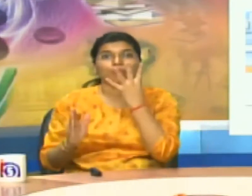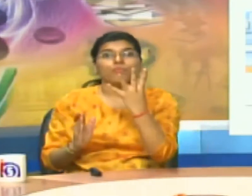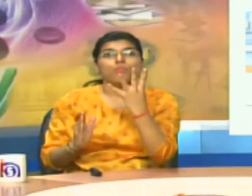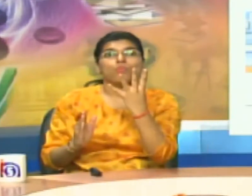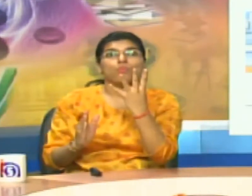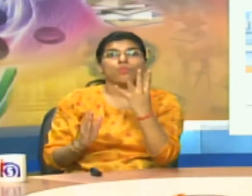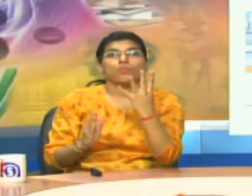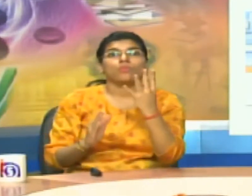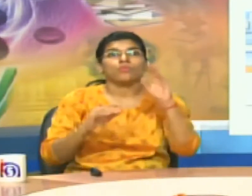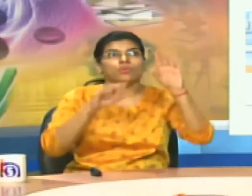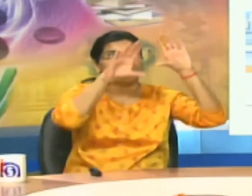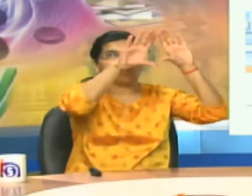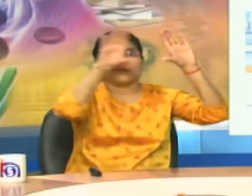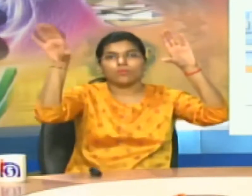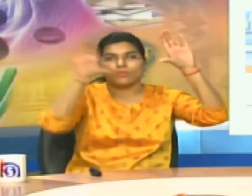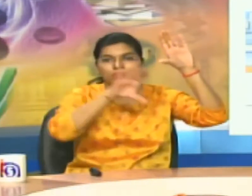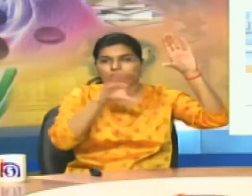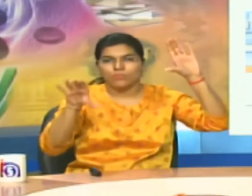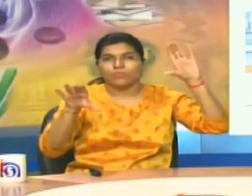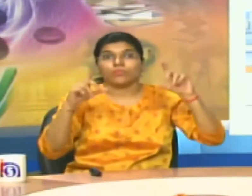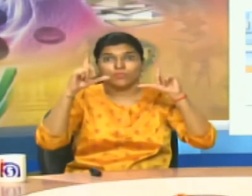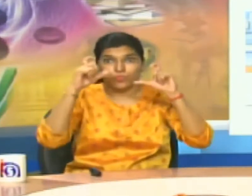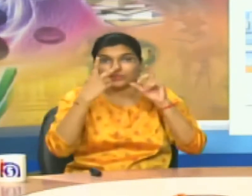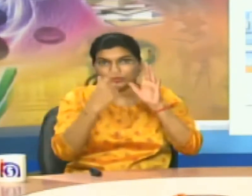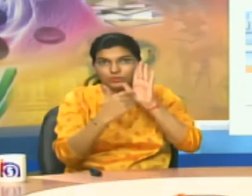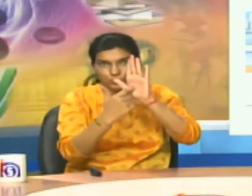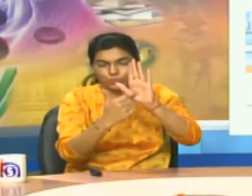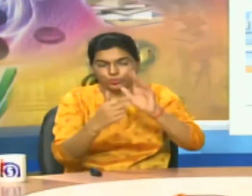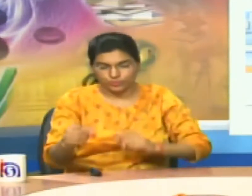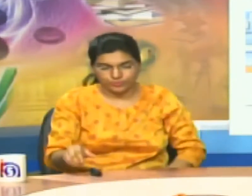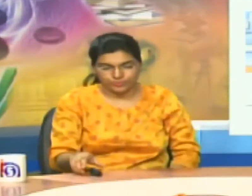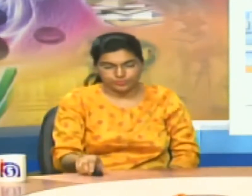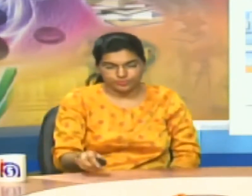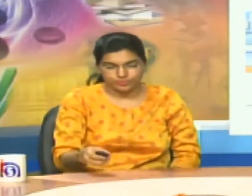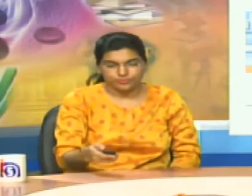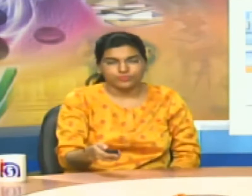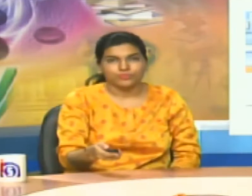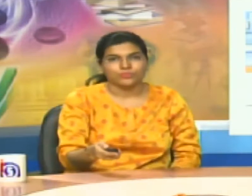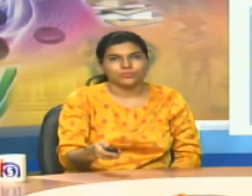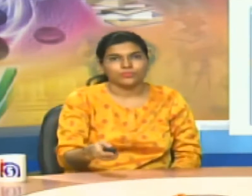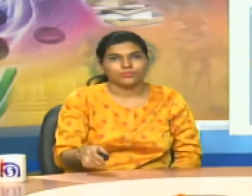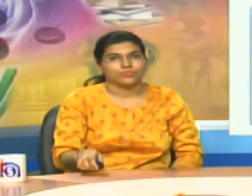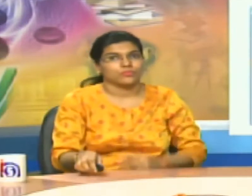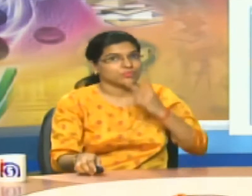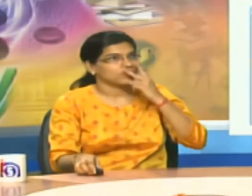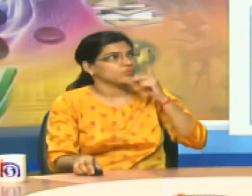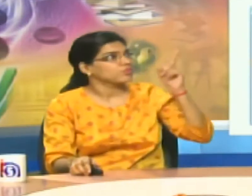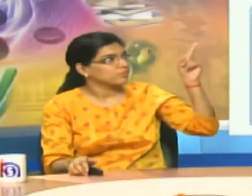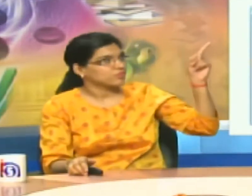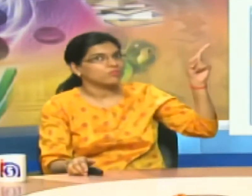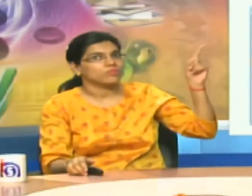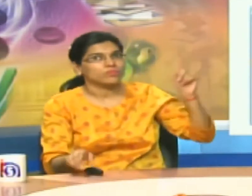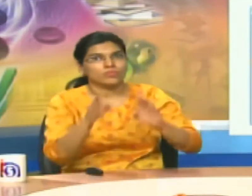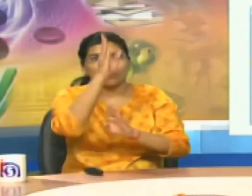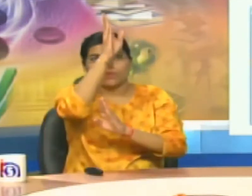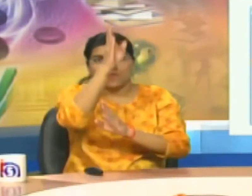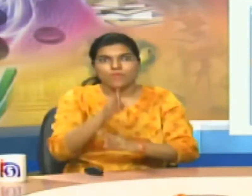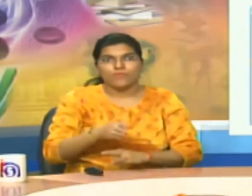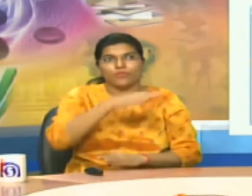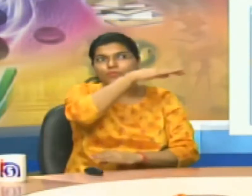and long sheets, and if the sheet is too big, just for example I will show you that you can see on the